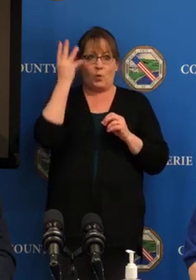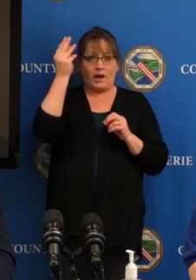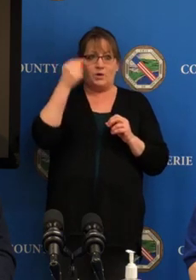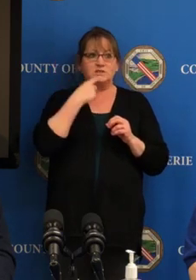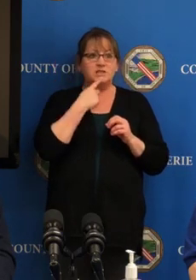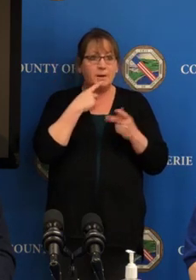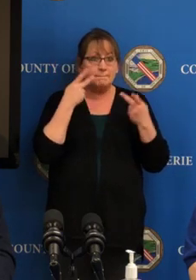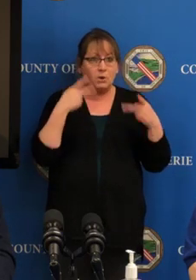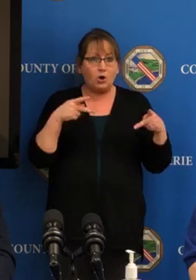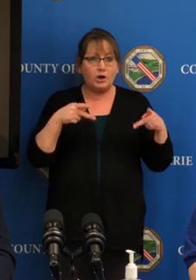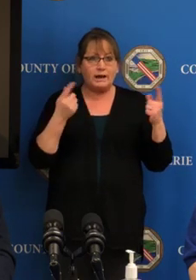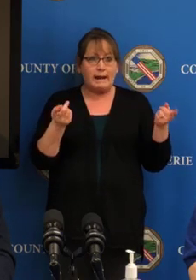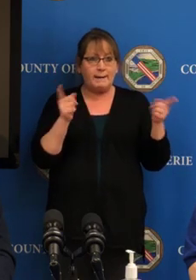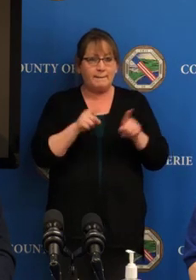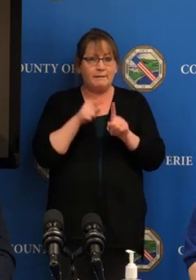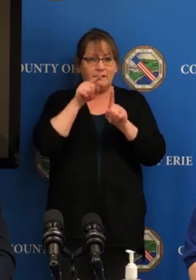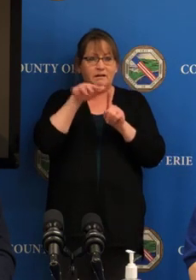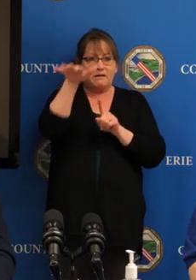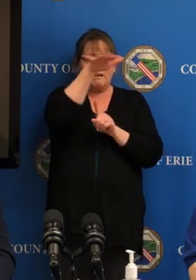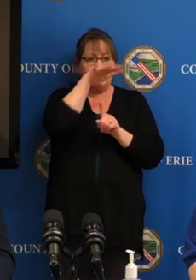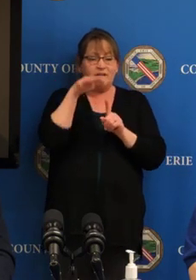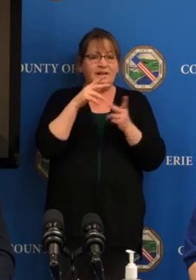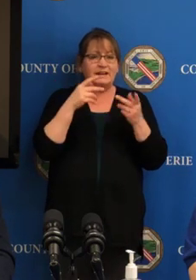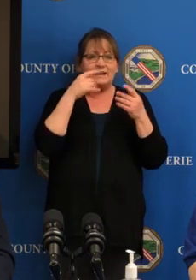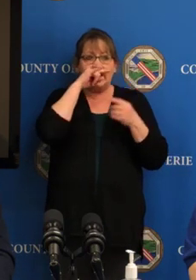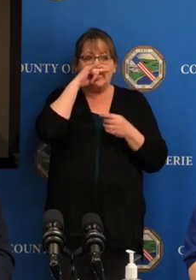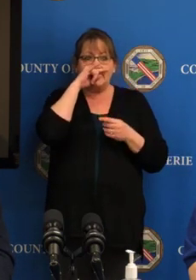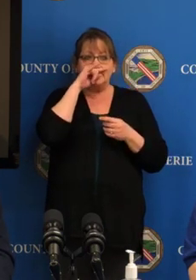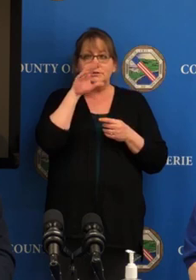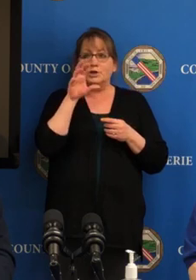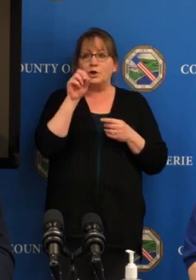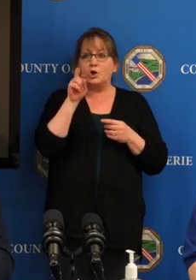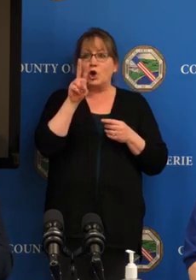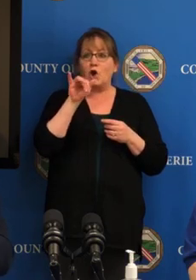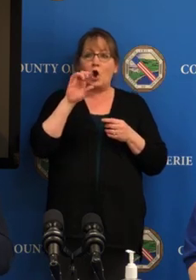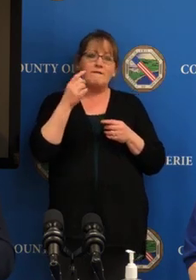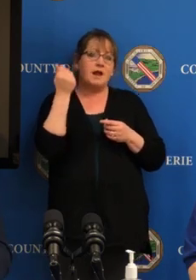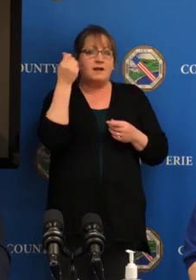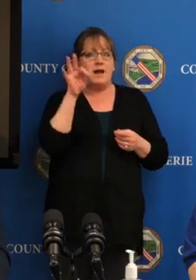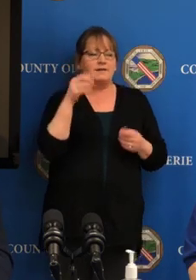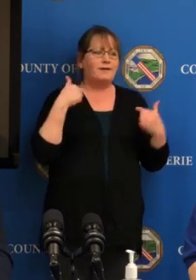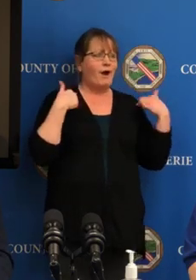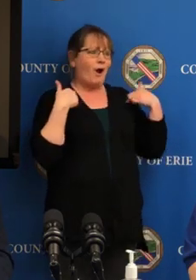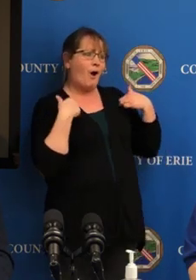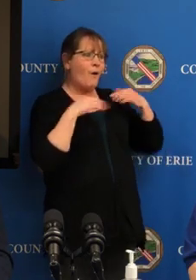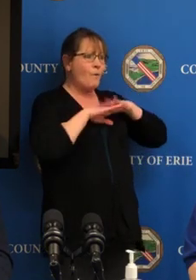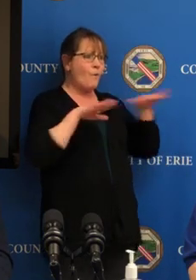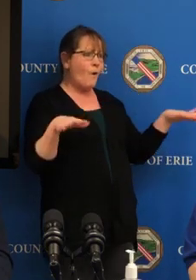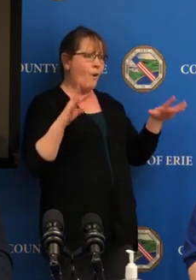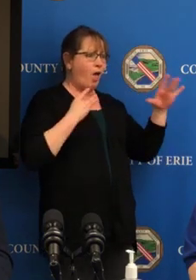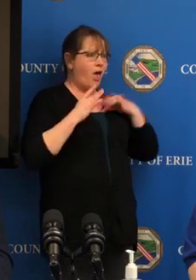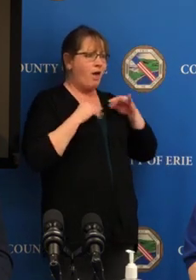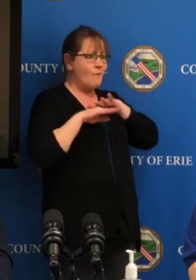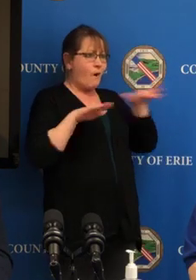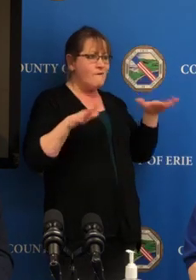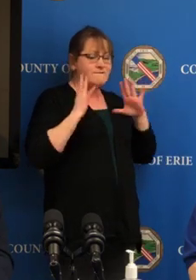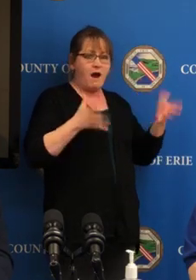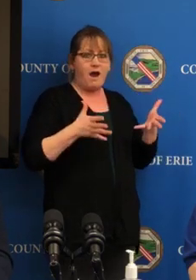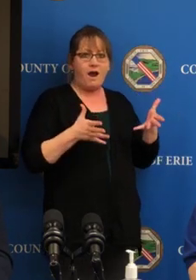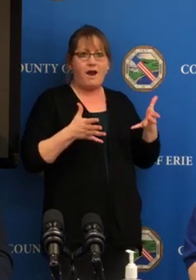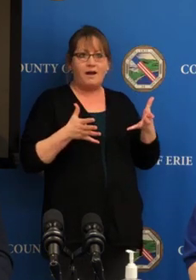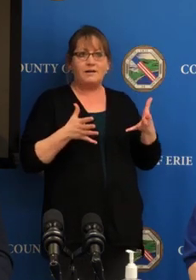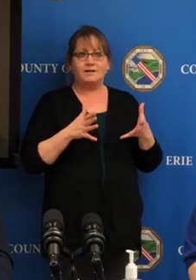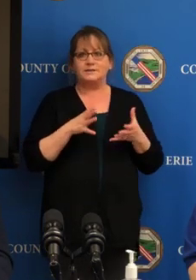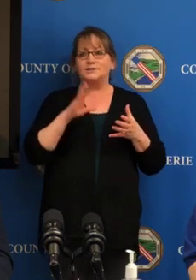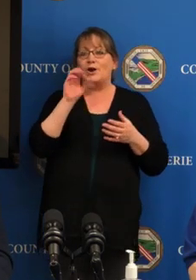party that was held of kids, COVID-19 party. Hey, we're immune for it. We're going to be fine. It's a bunch of